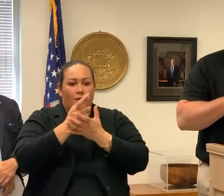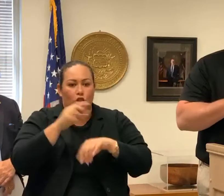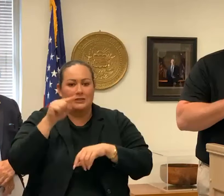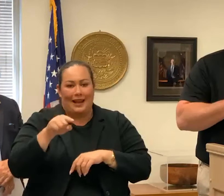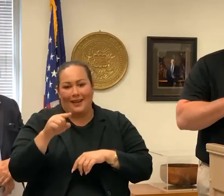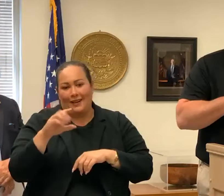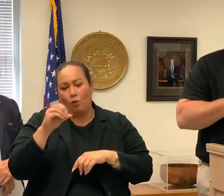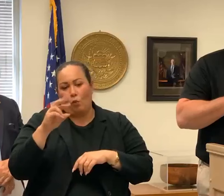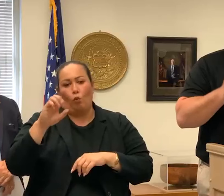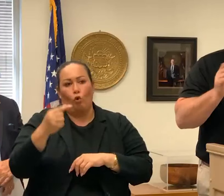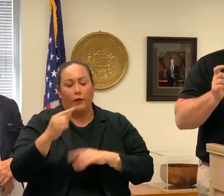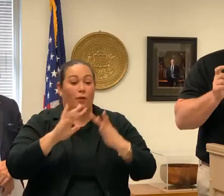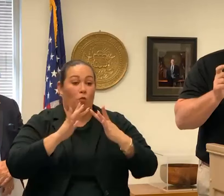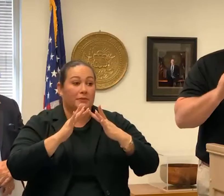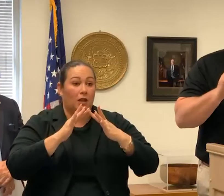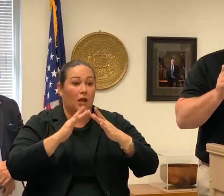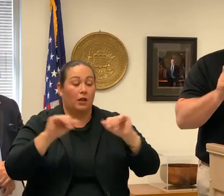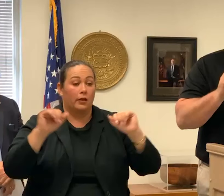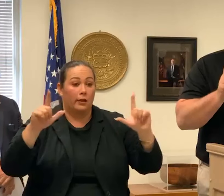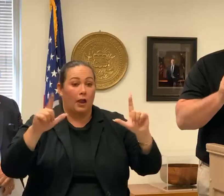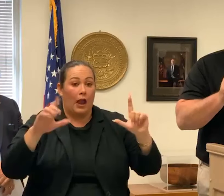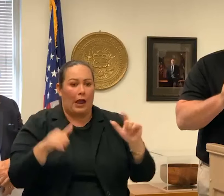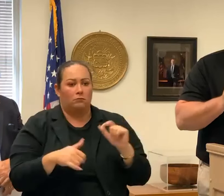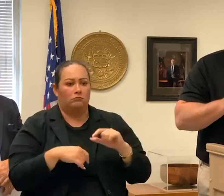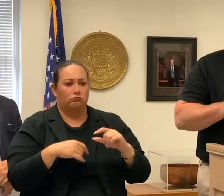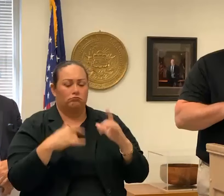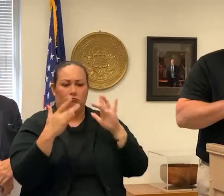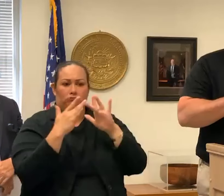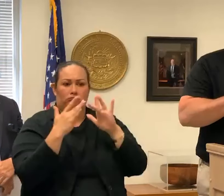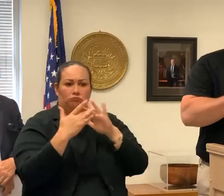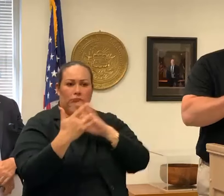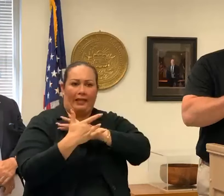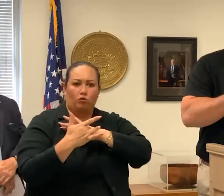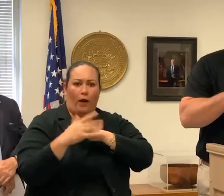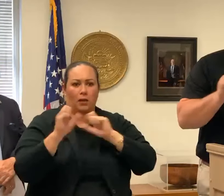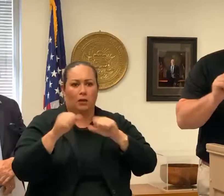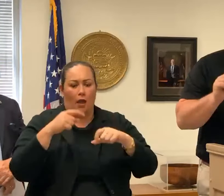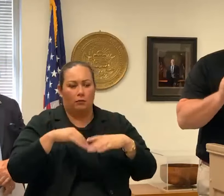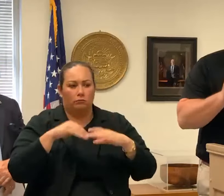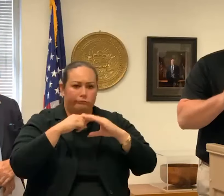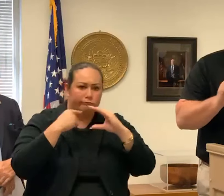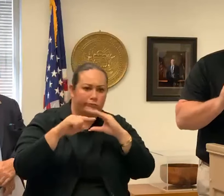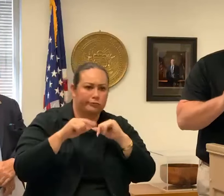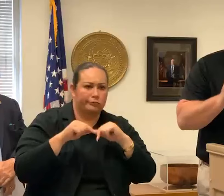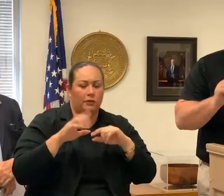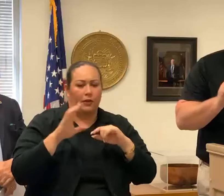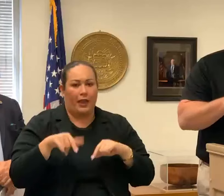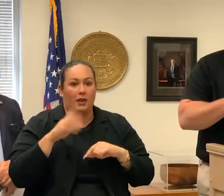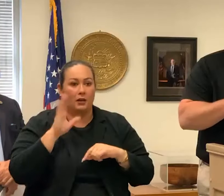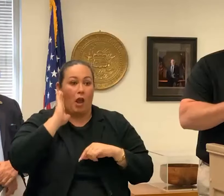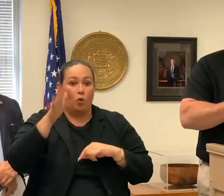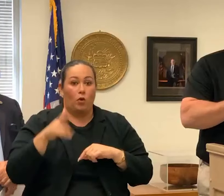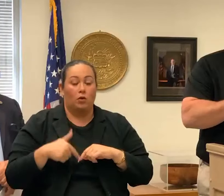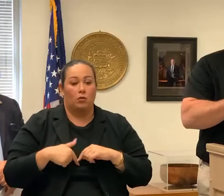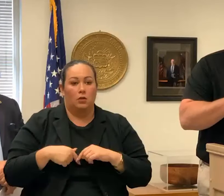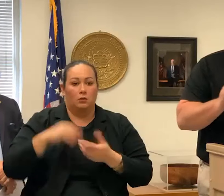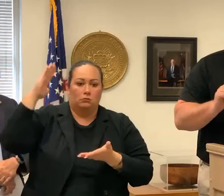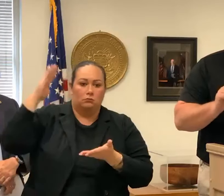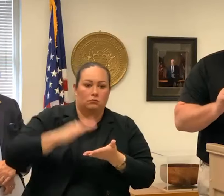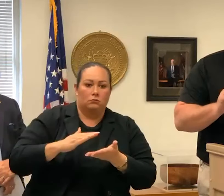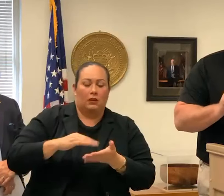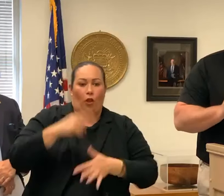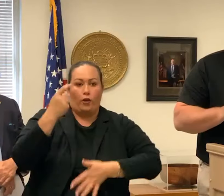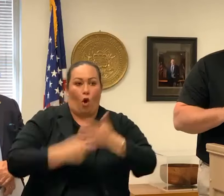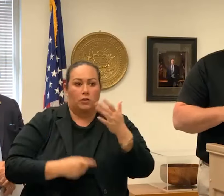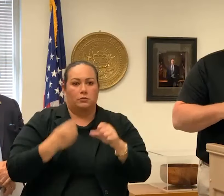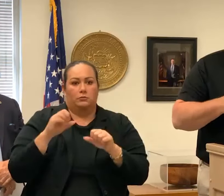MauiRecovers.org website, and electronically you'll be able to do it there. That's going to be a significant cost savings to them on the rebuilding by being able to leverage